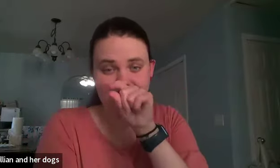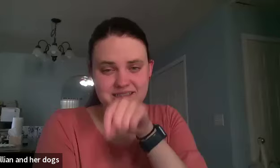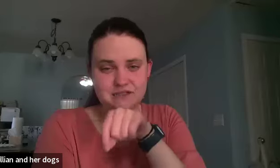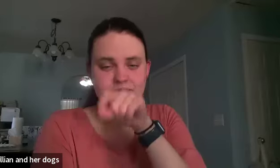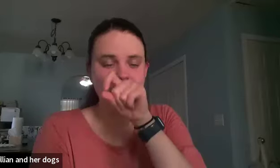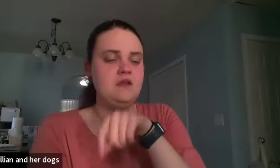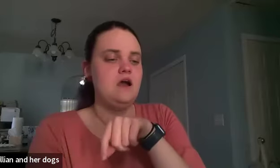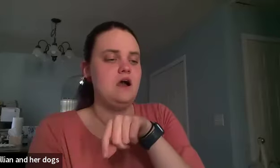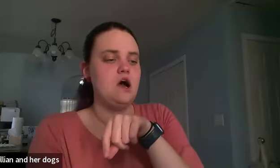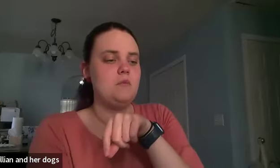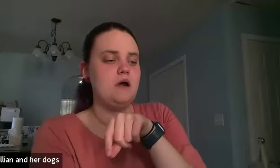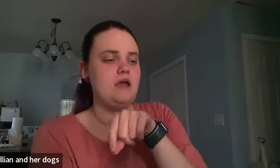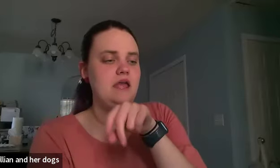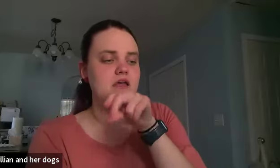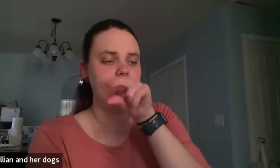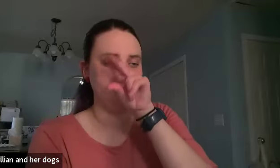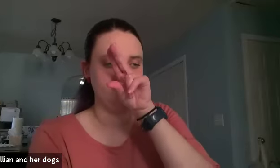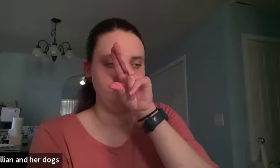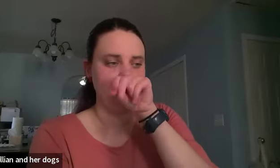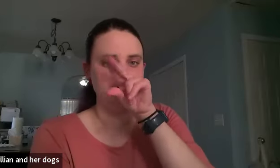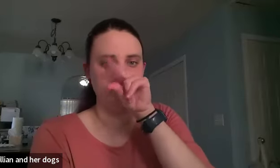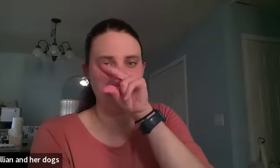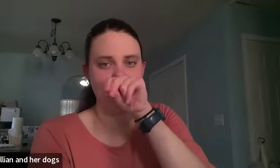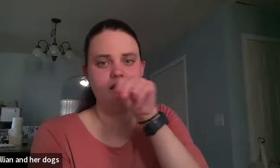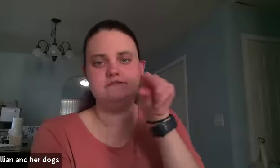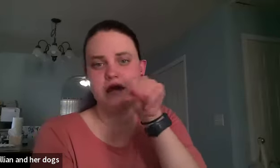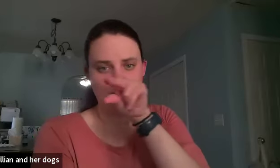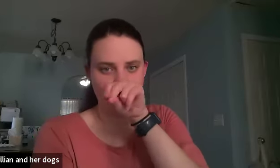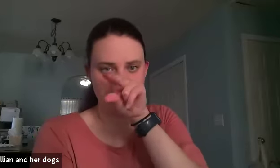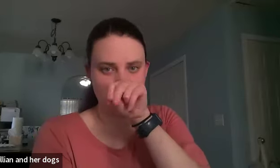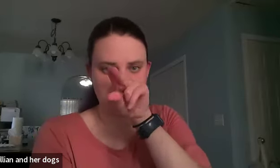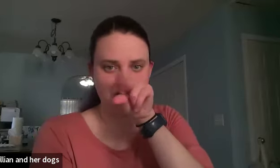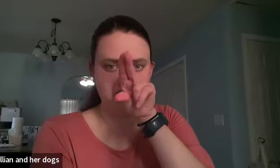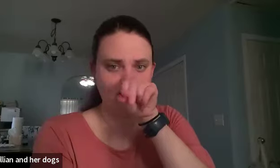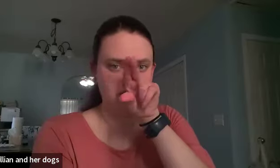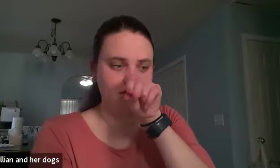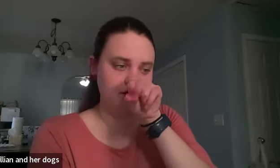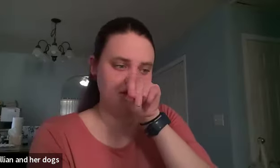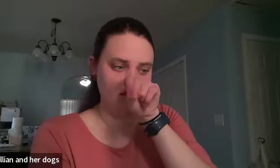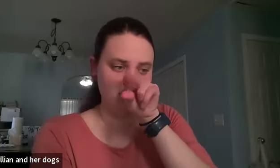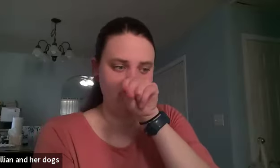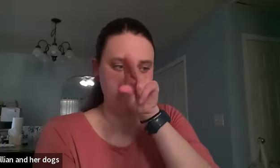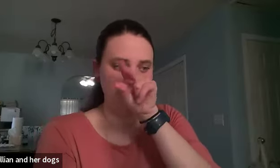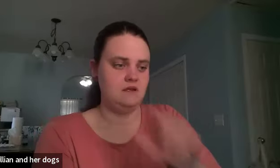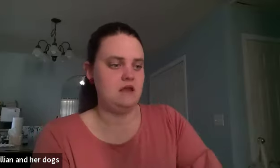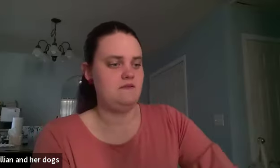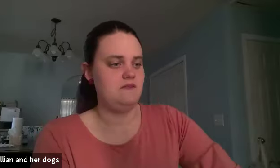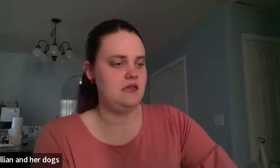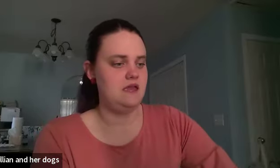kind of deal. And a duck has got a kind of flatter one. Just think like that. Duck. And